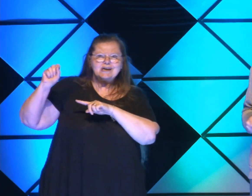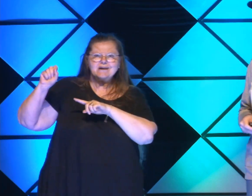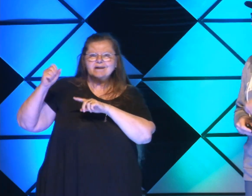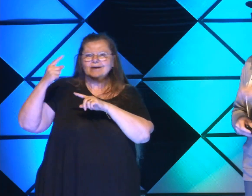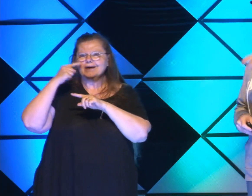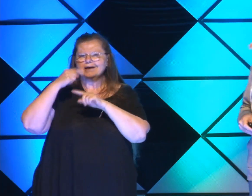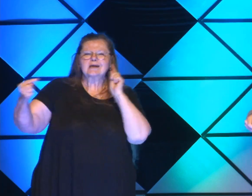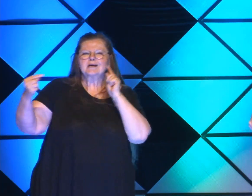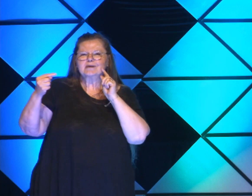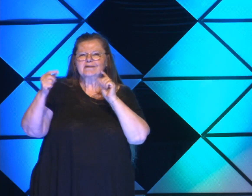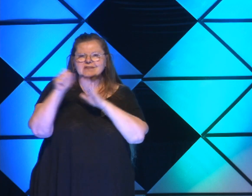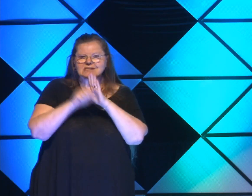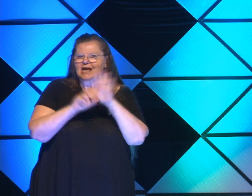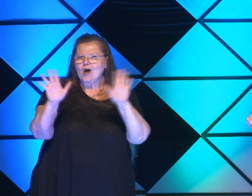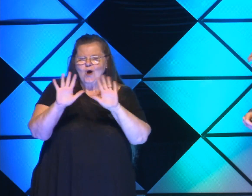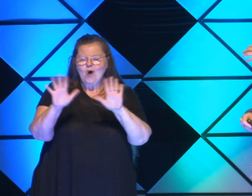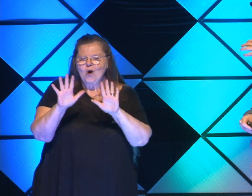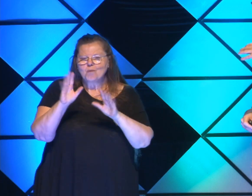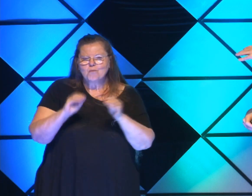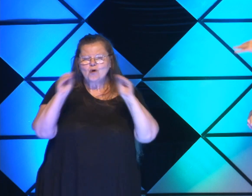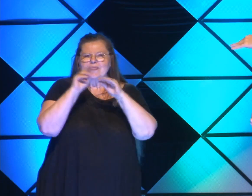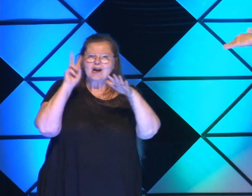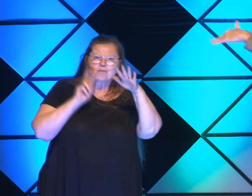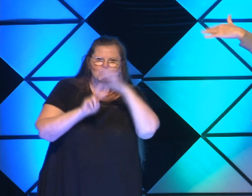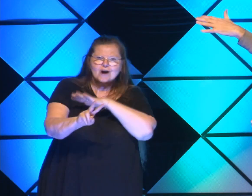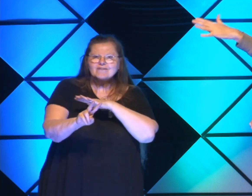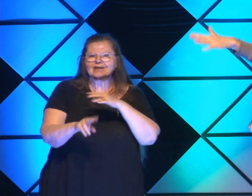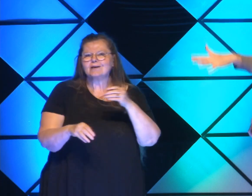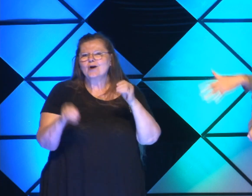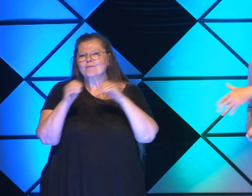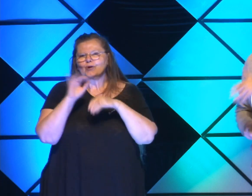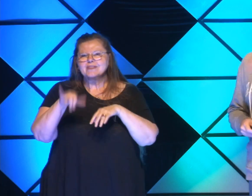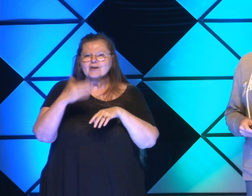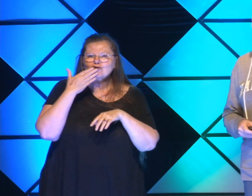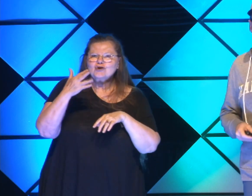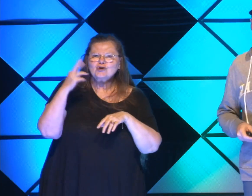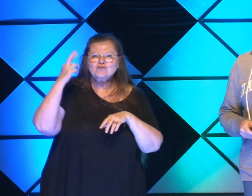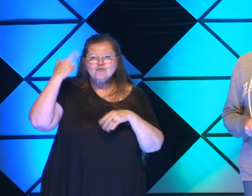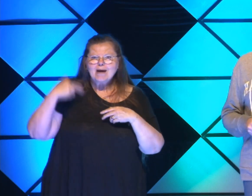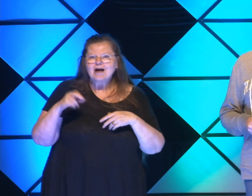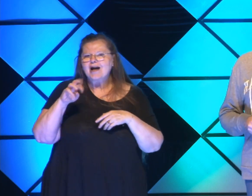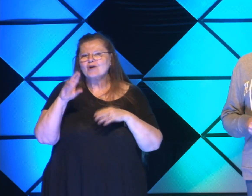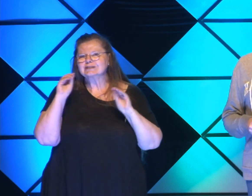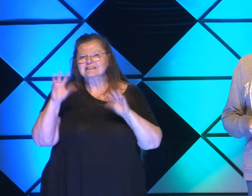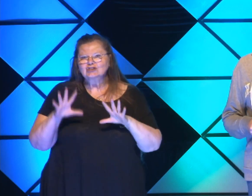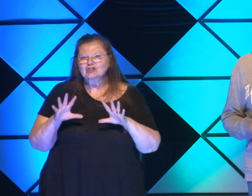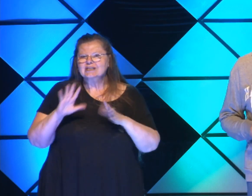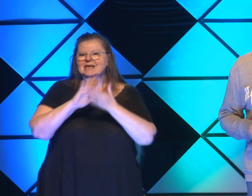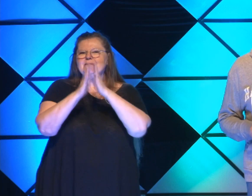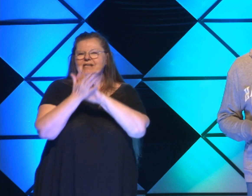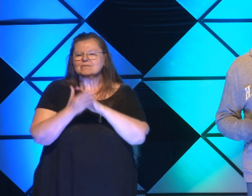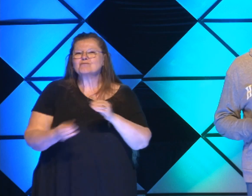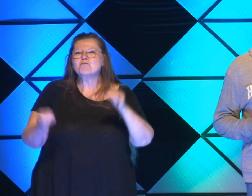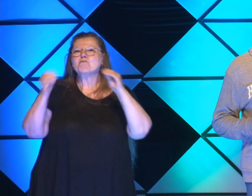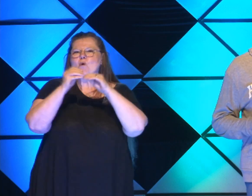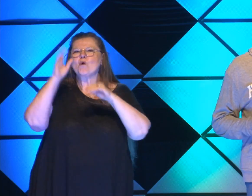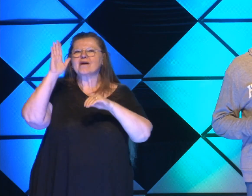of Mark. He becomes more than a prophet, more than a good rabbi or a good teacher. He becomes more